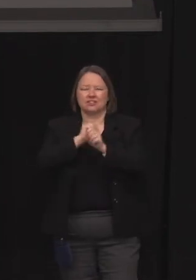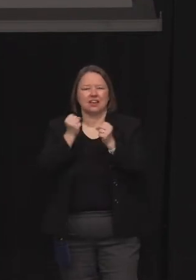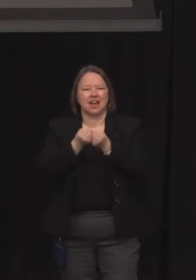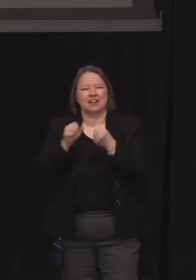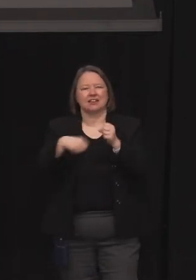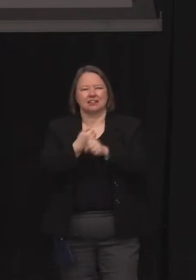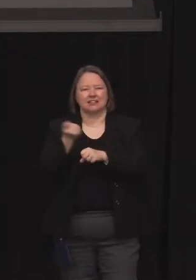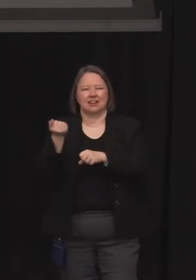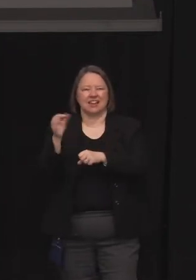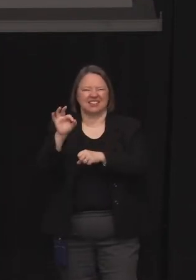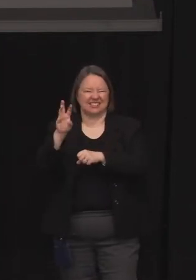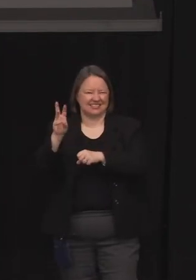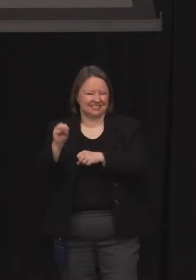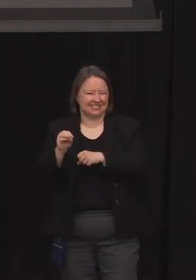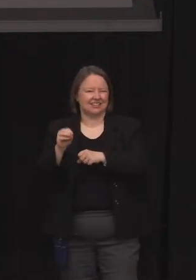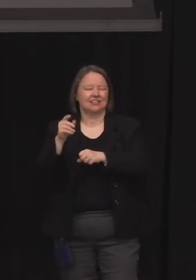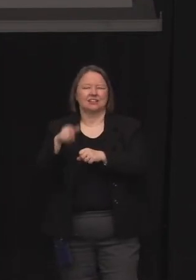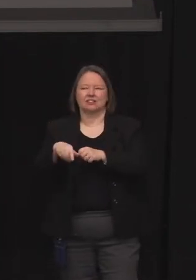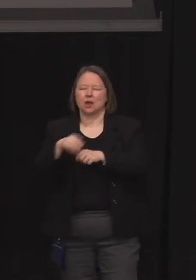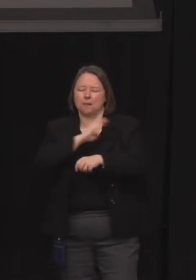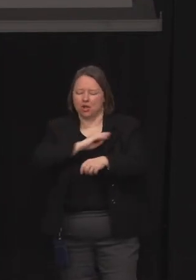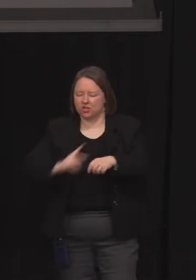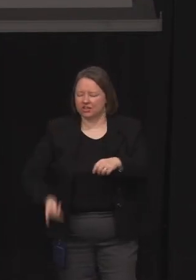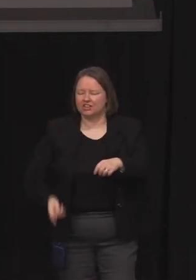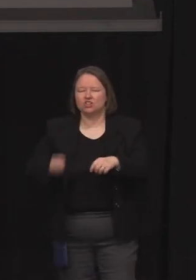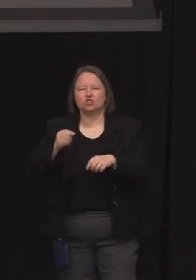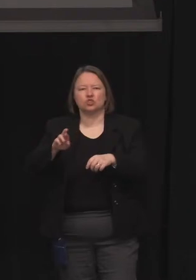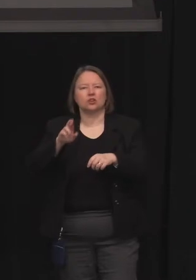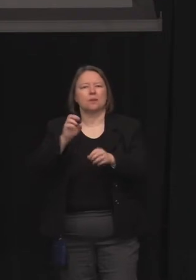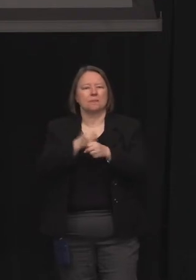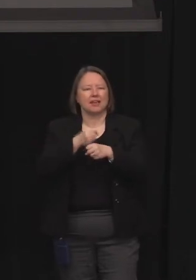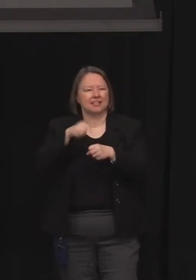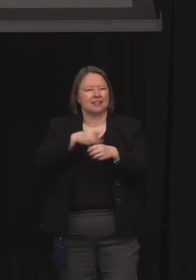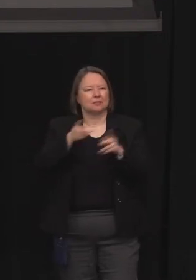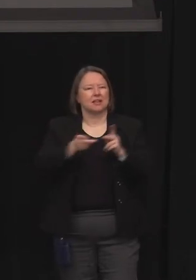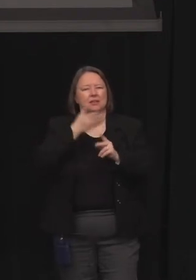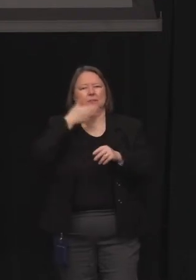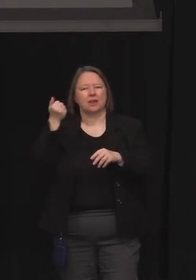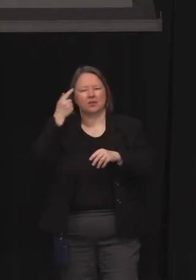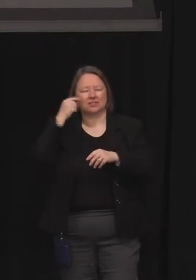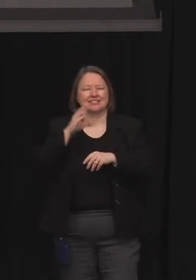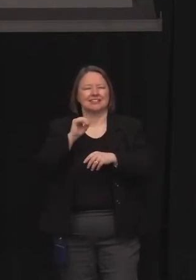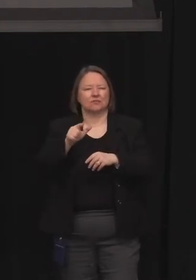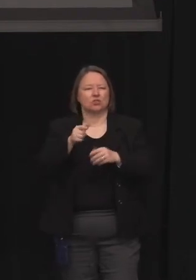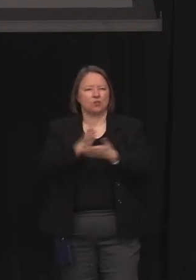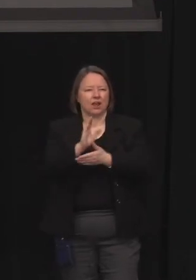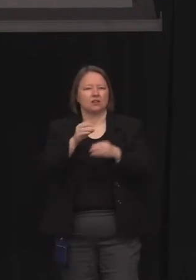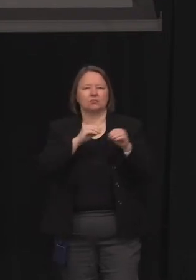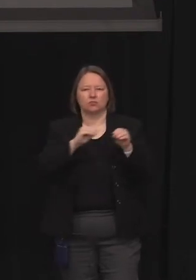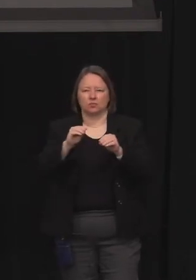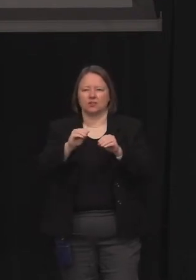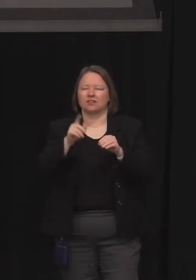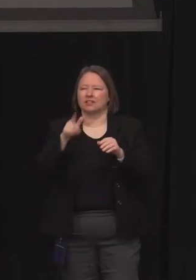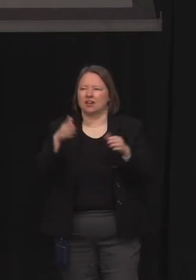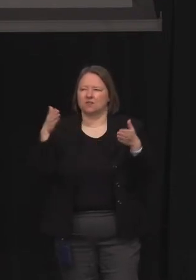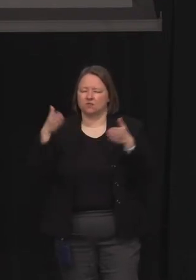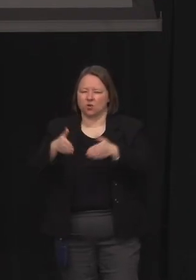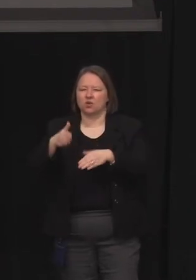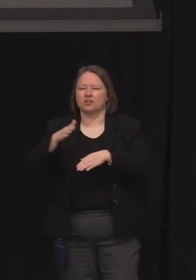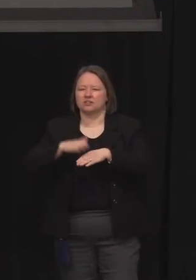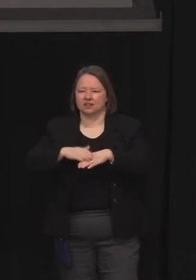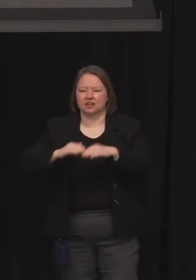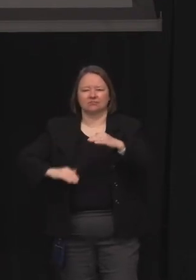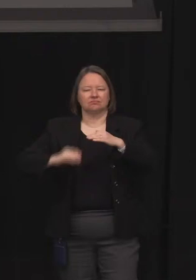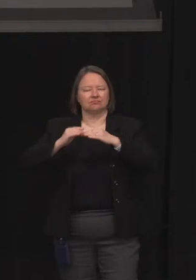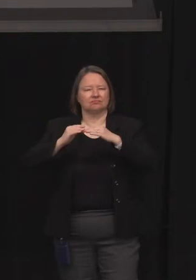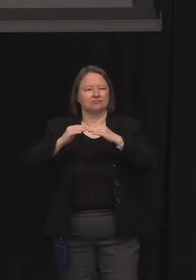1950s. Dr. Martin Luther King Jr. made the world a better place by leading a civil rights movement that focused on nonviolent protests. Because